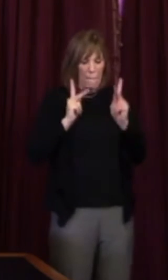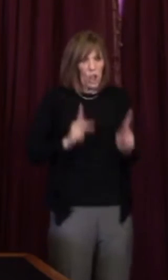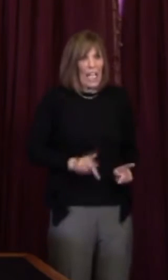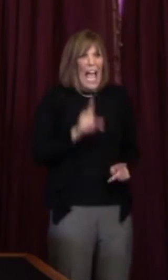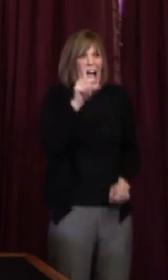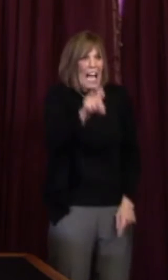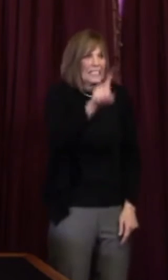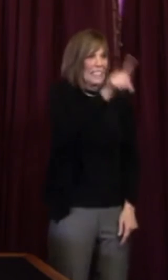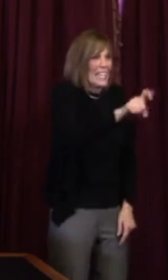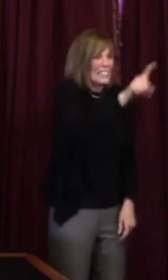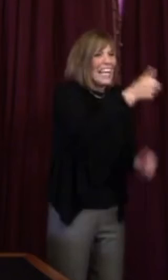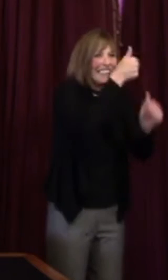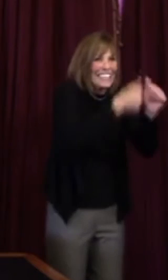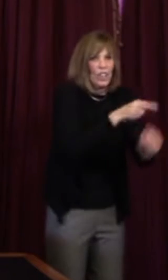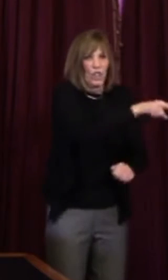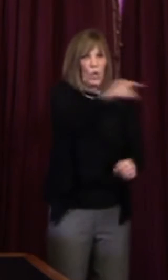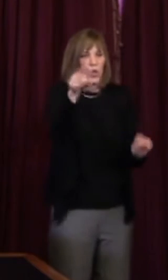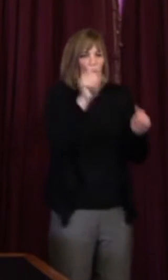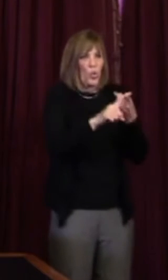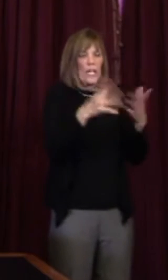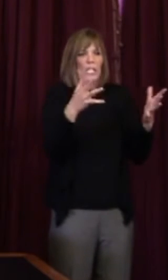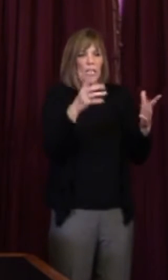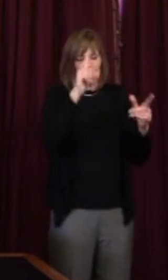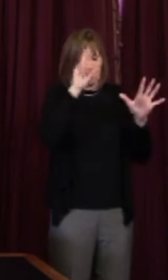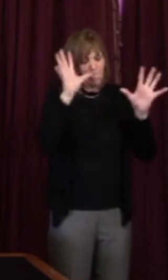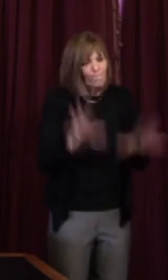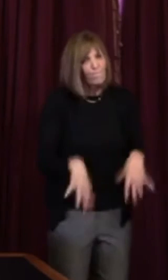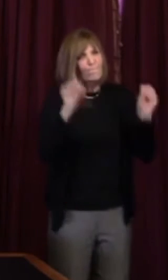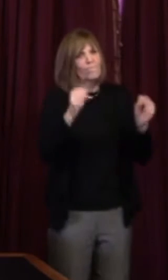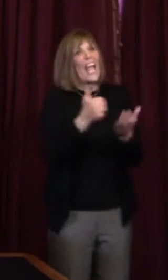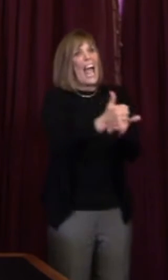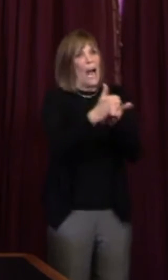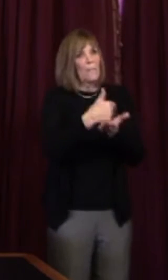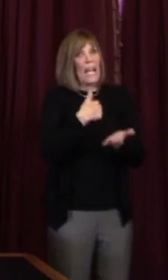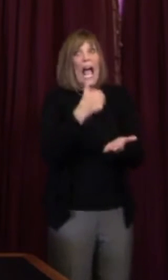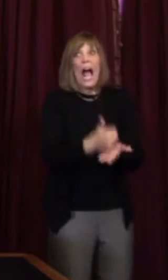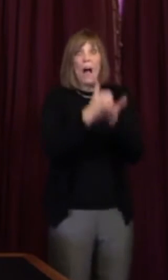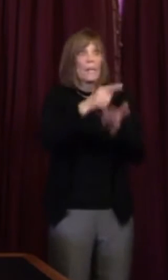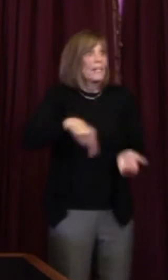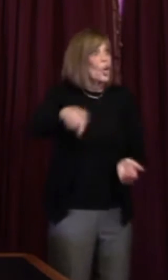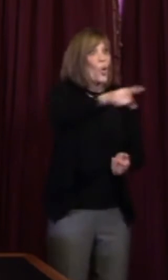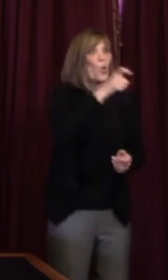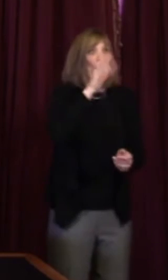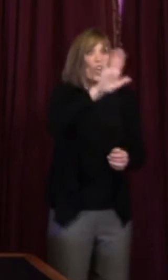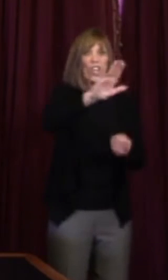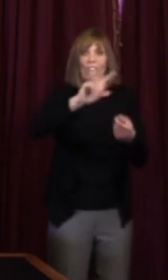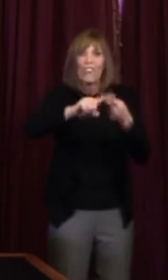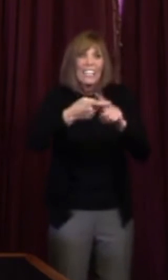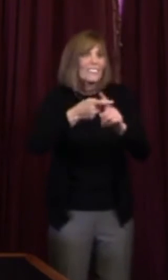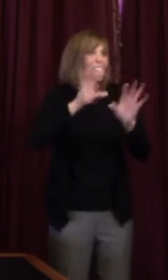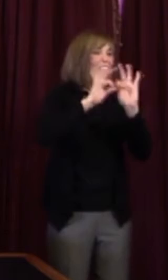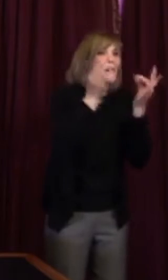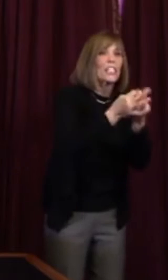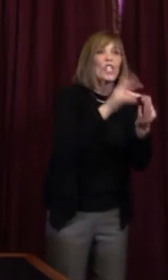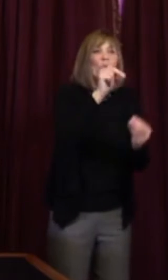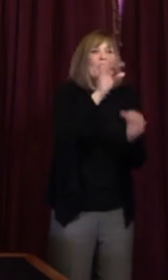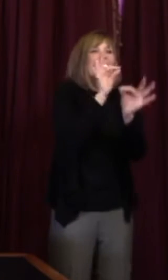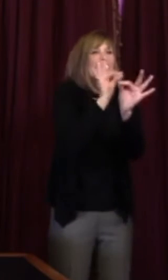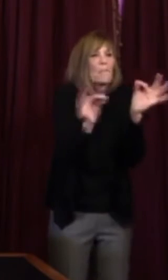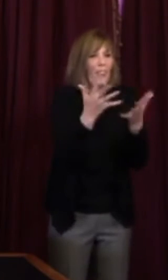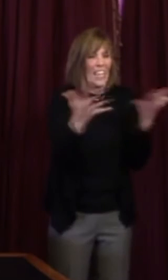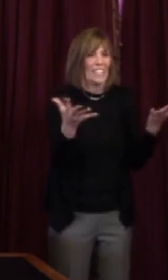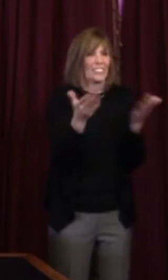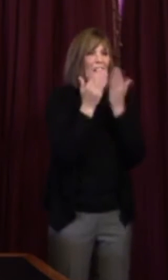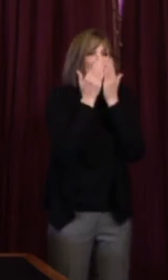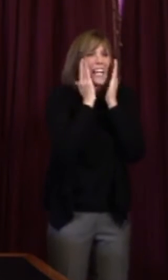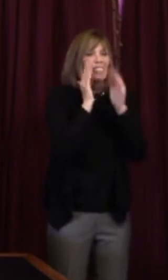asking Iowans to double down, get out there, help me, help your fellow Iowan, do these very simple things that we've asked you to